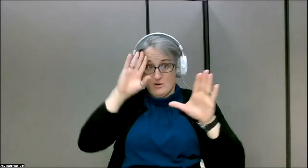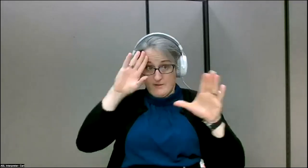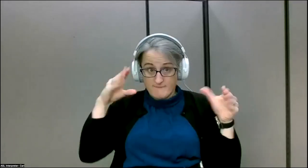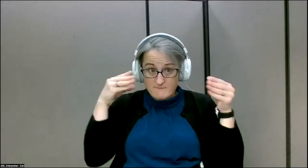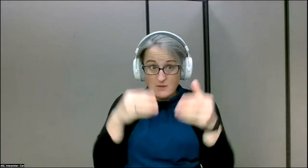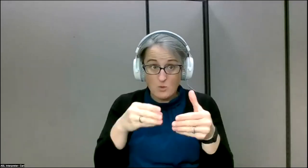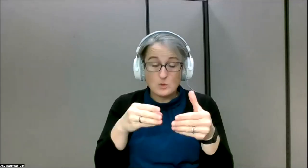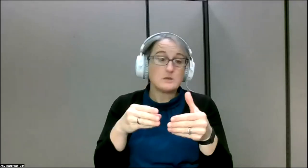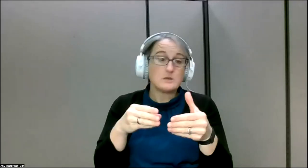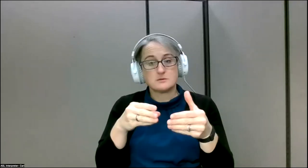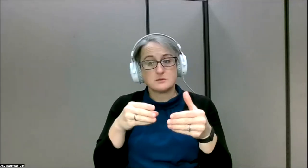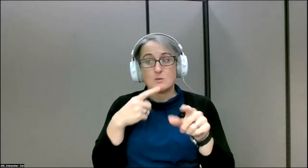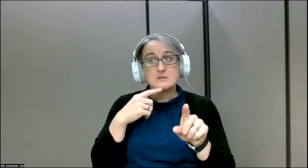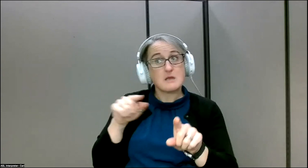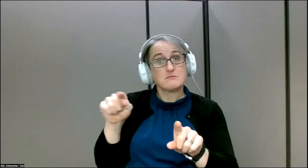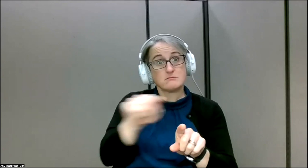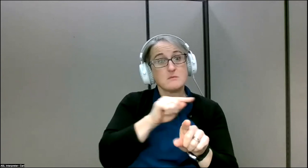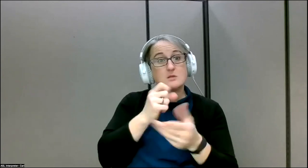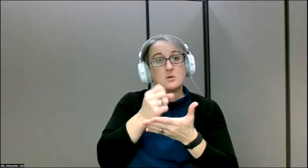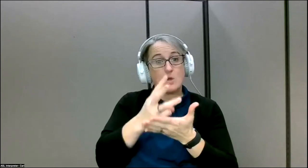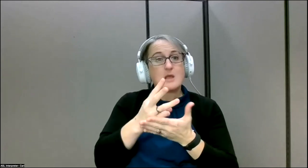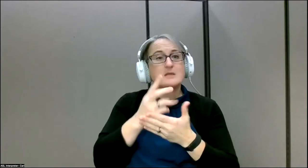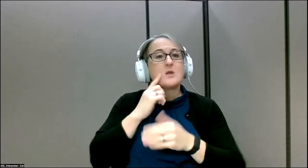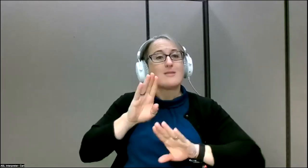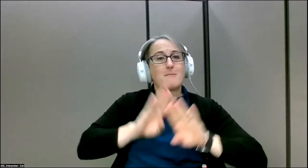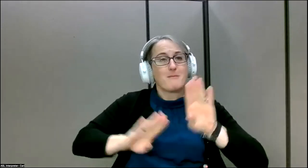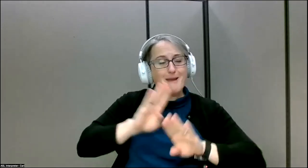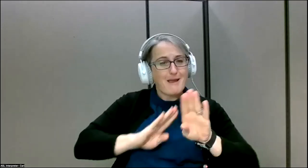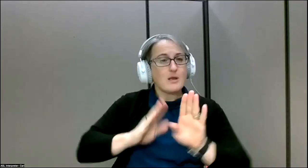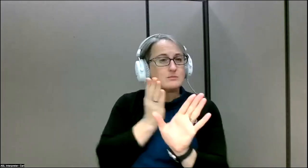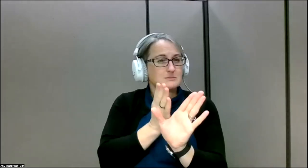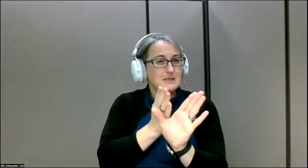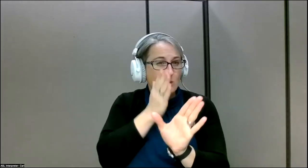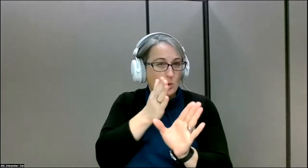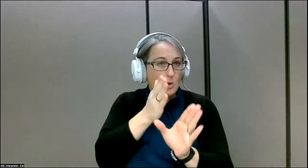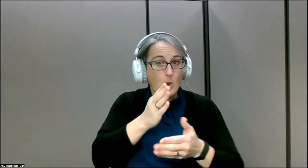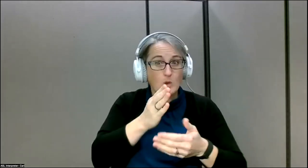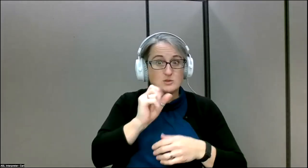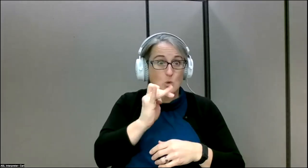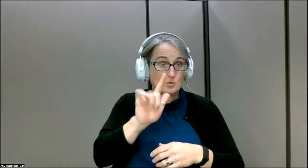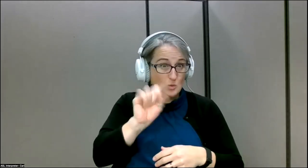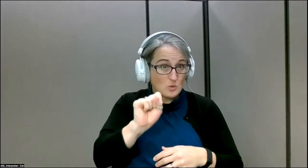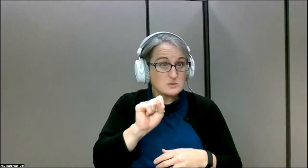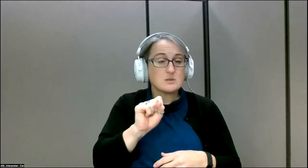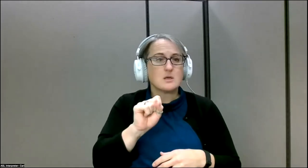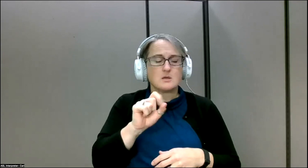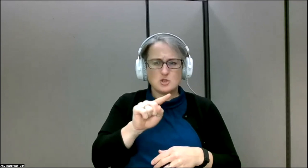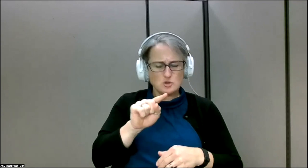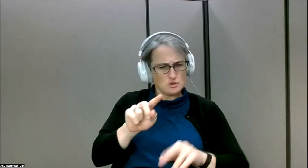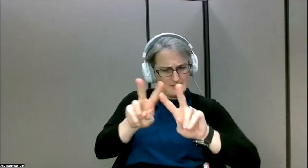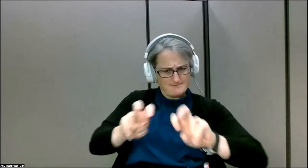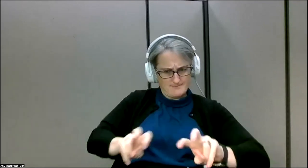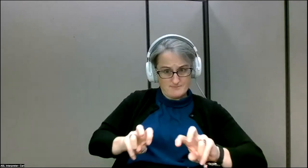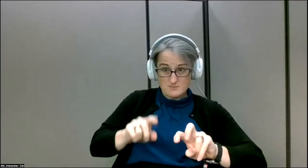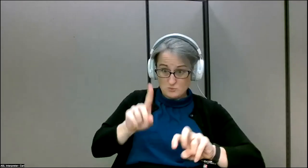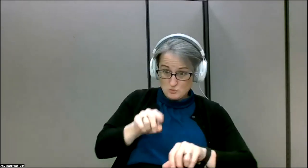focus, for social workers, when you're doing your biocycle socials, you should really be assessing for disability and